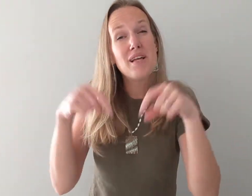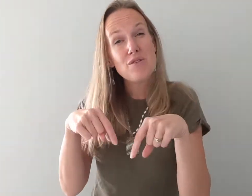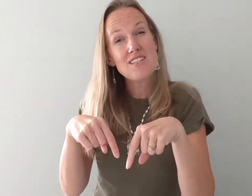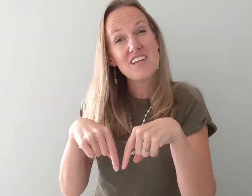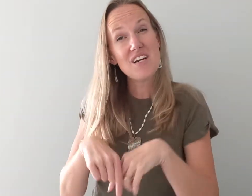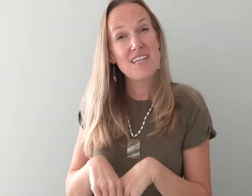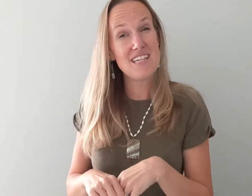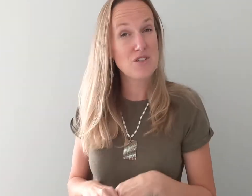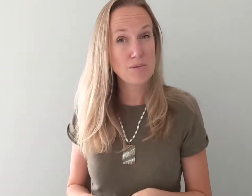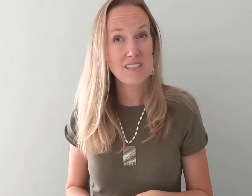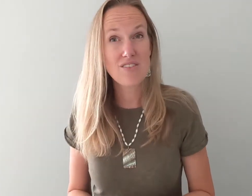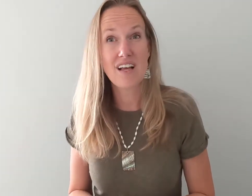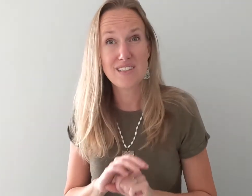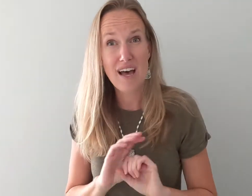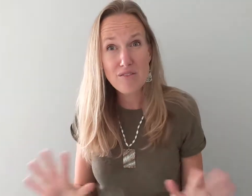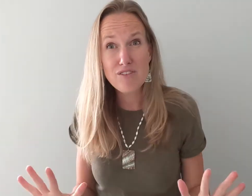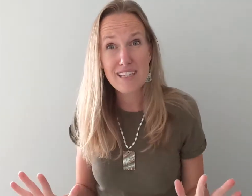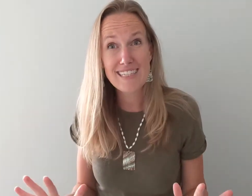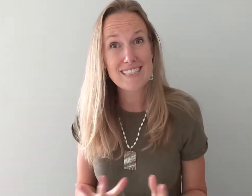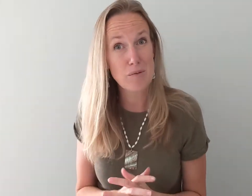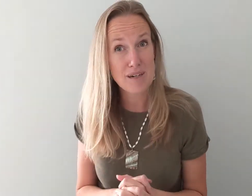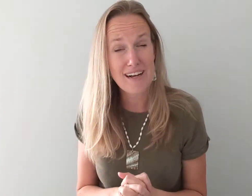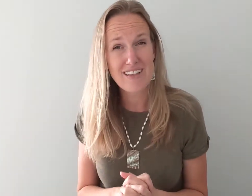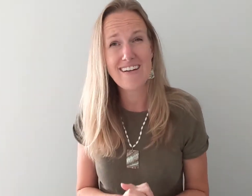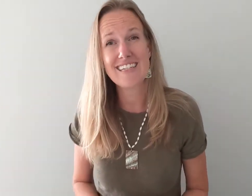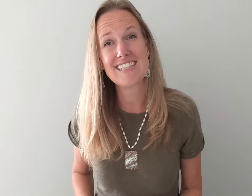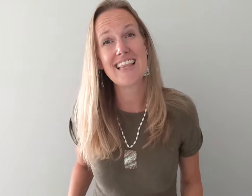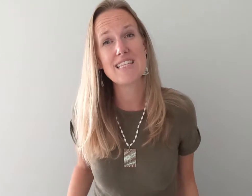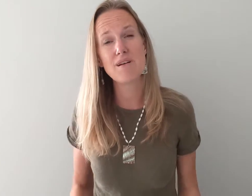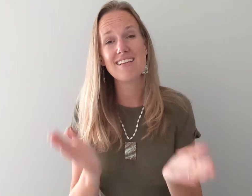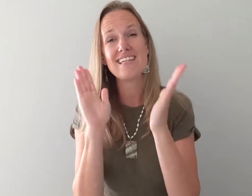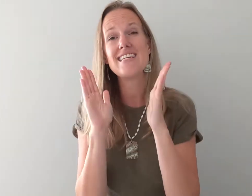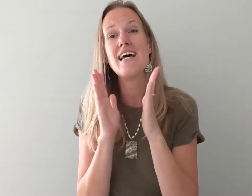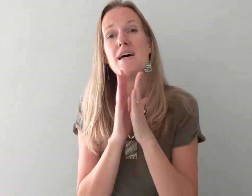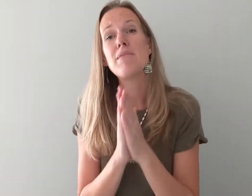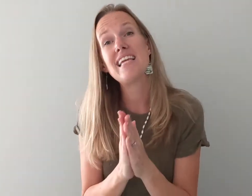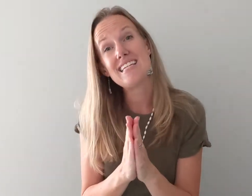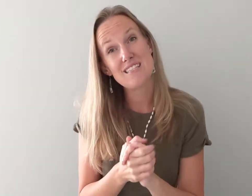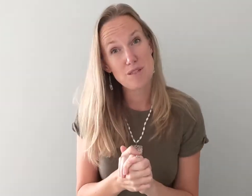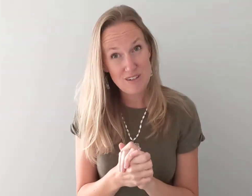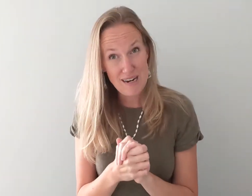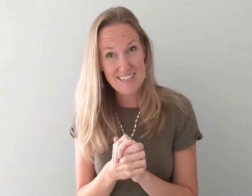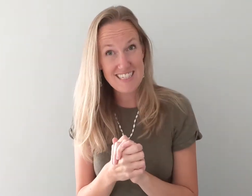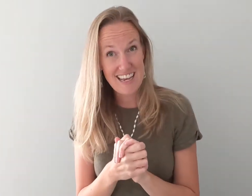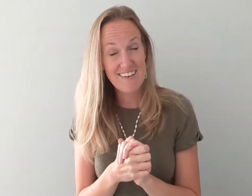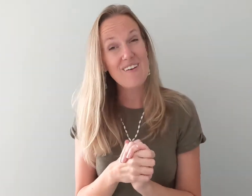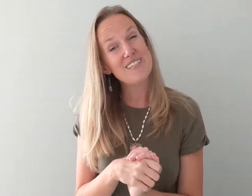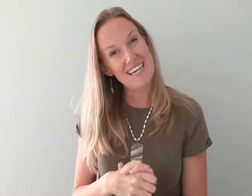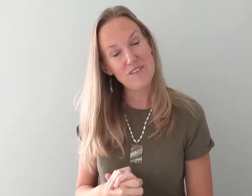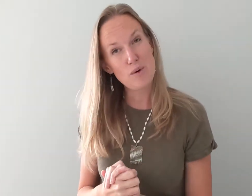this video in the description for lots of helpful links like printing off the lyrics. And last but not least, please subscribe to the channel or check out the